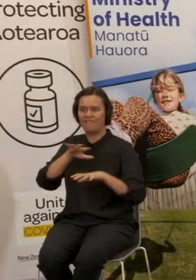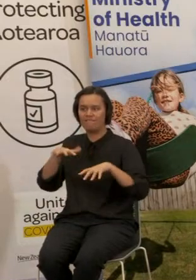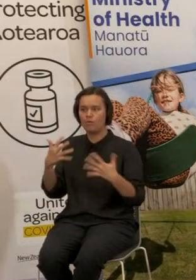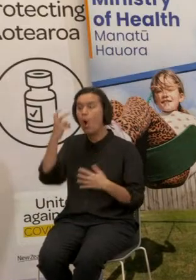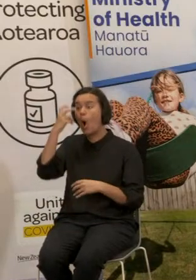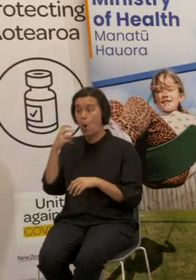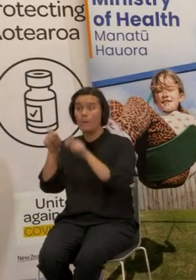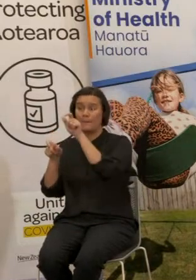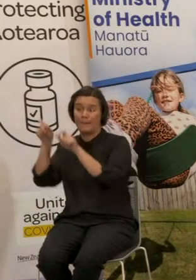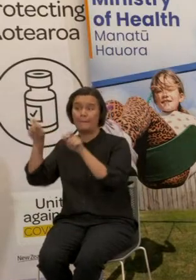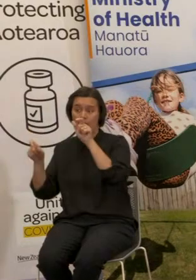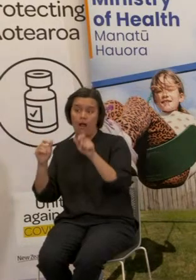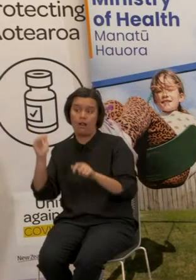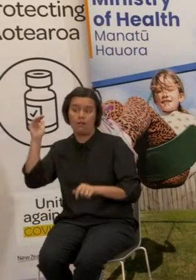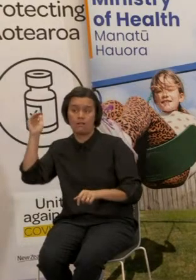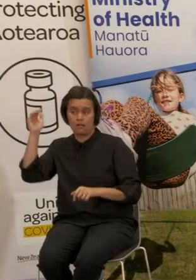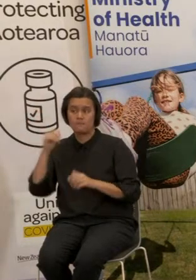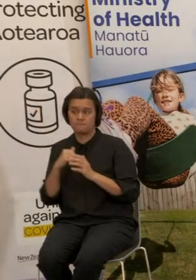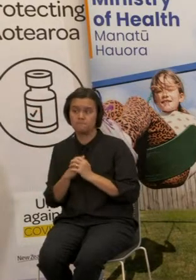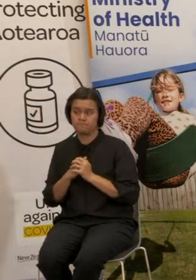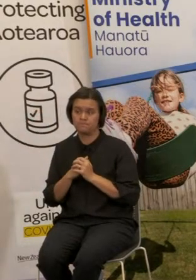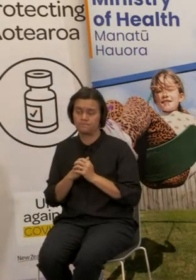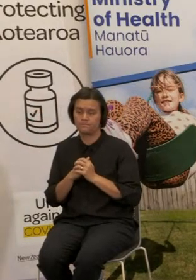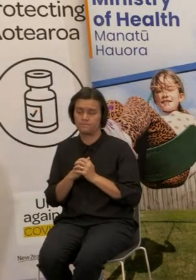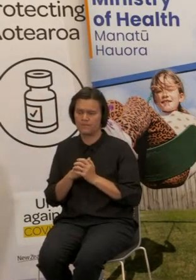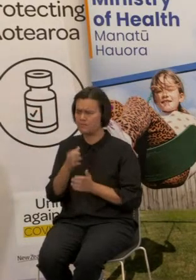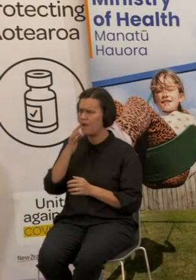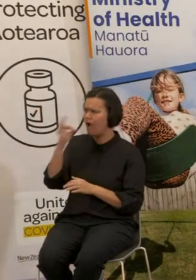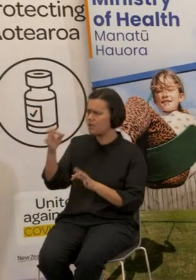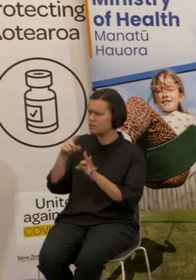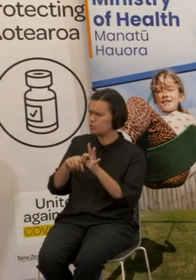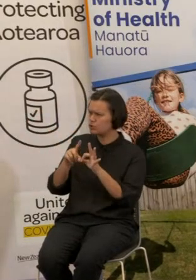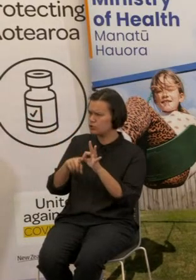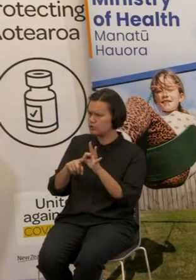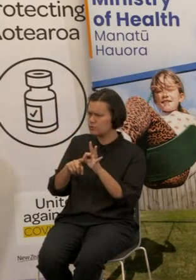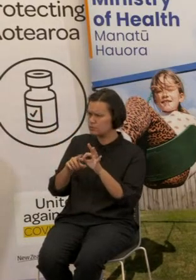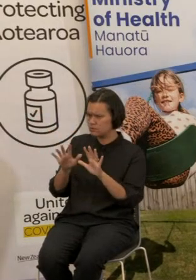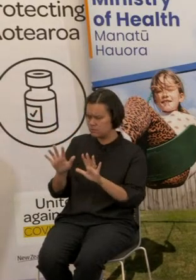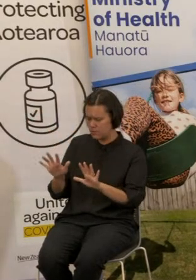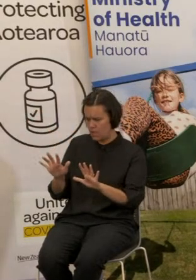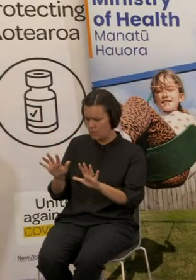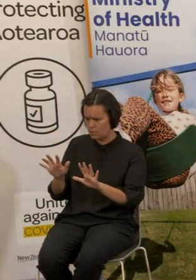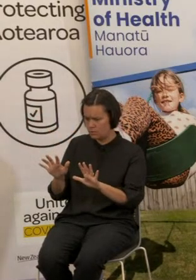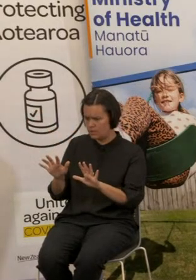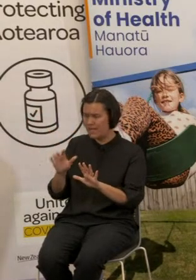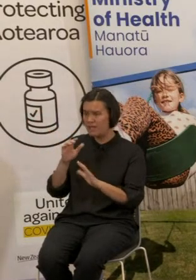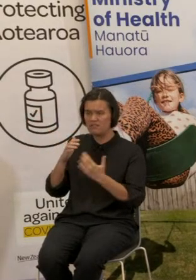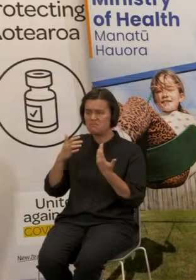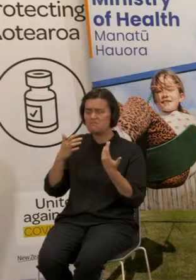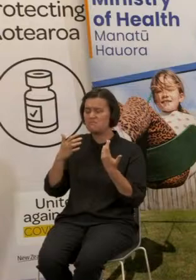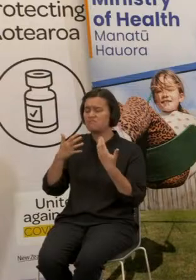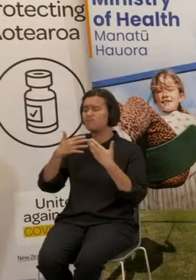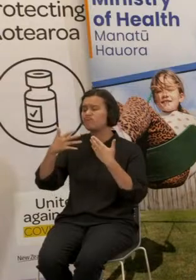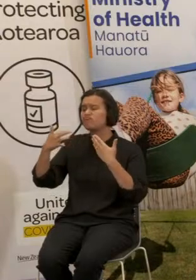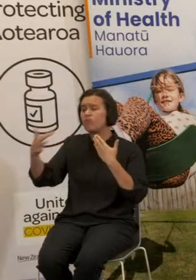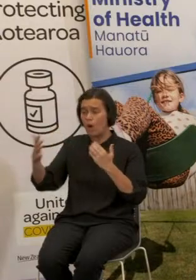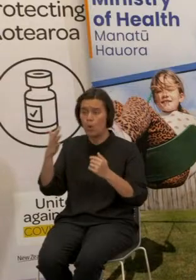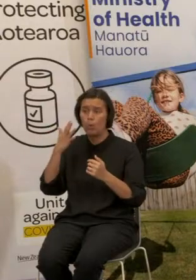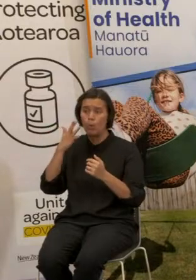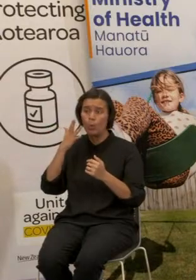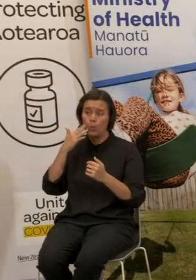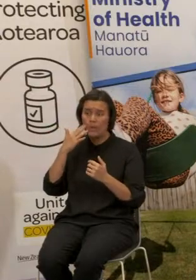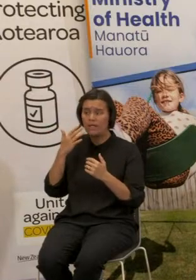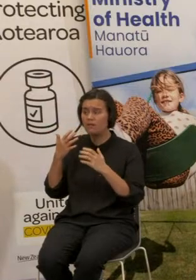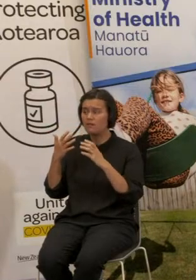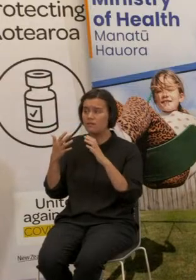months, 12 plus eligible for the booster. I'm putting a time frame on it, but in the future, once that is, that's not the